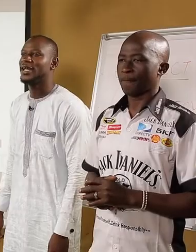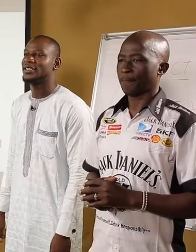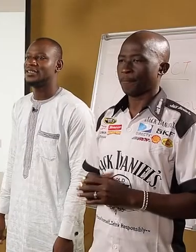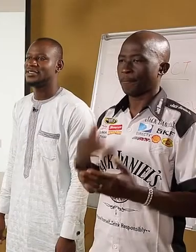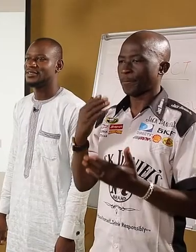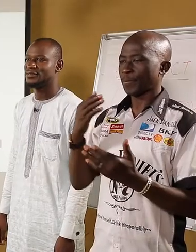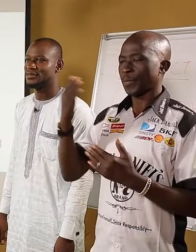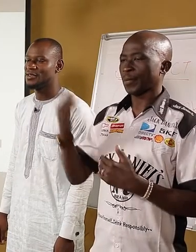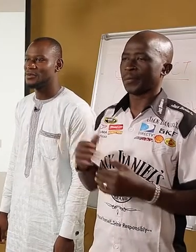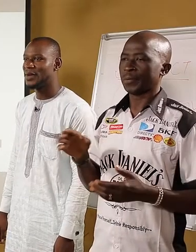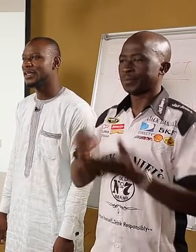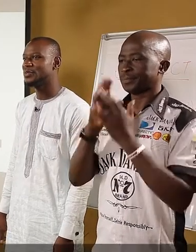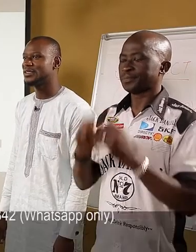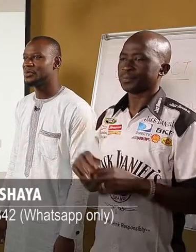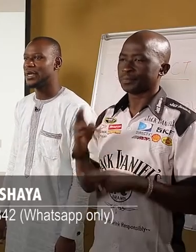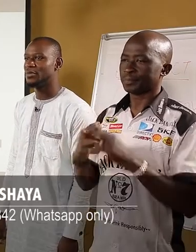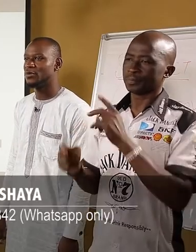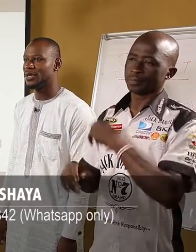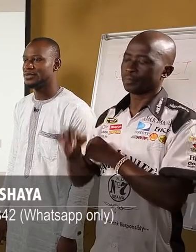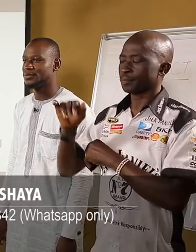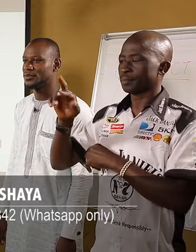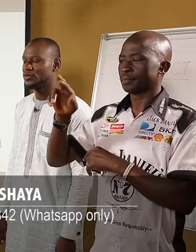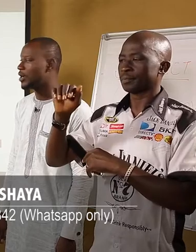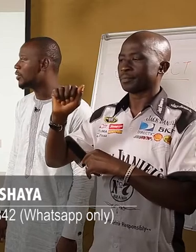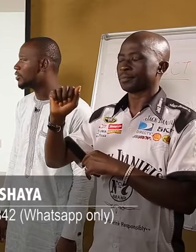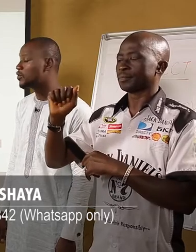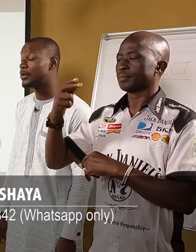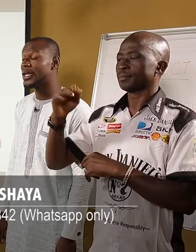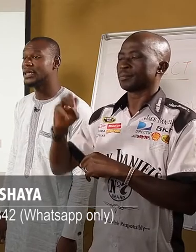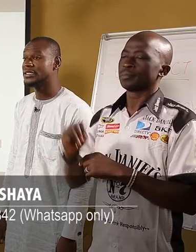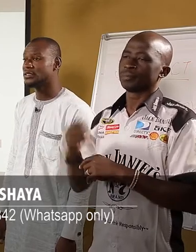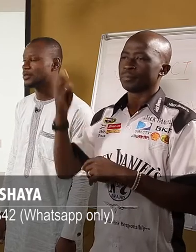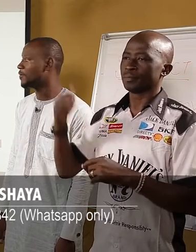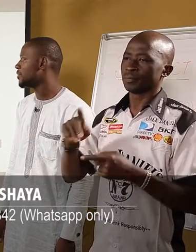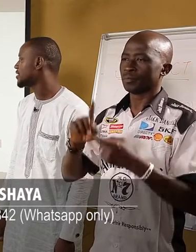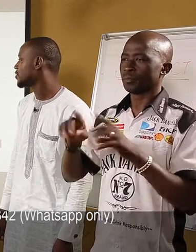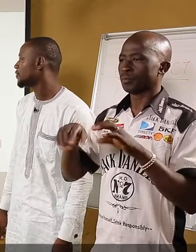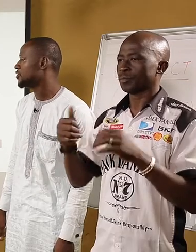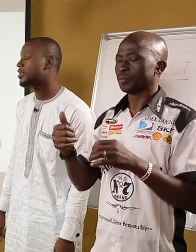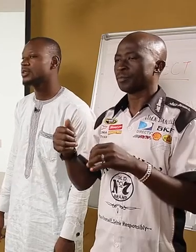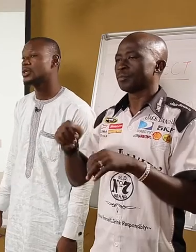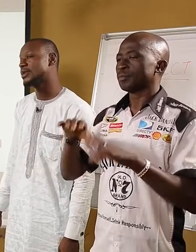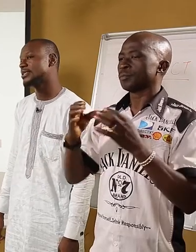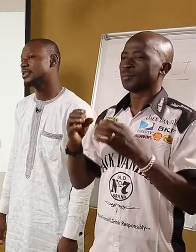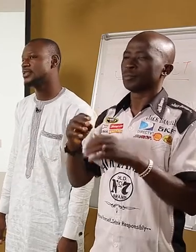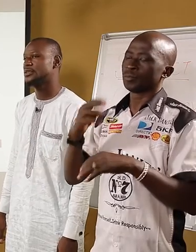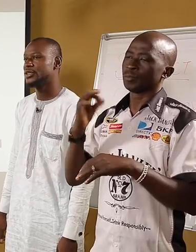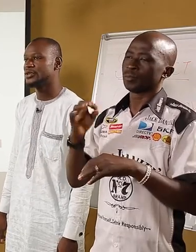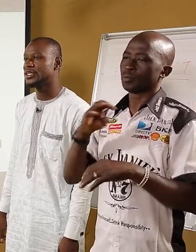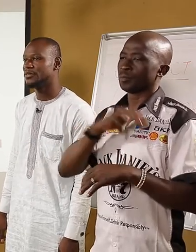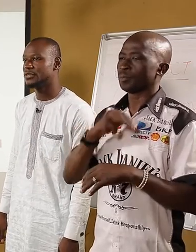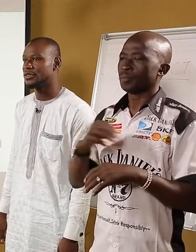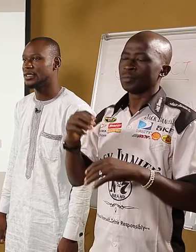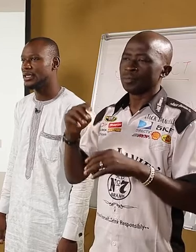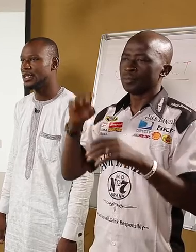Good day, my learners. My name is Ibrahim Omar. You are welcome to another edition of Ministry of Education Kaduna State